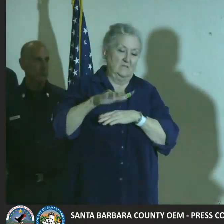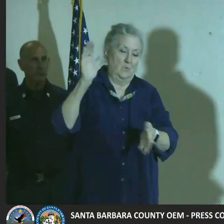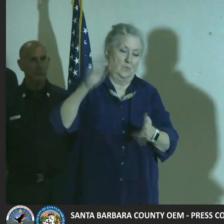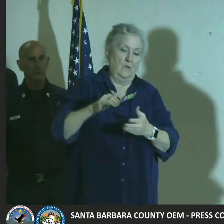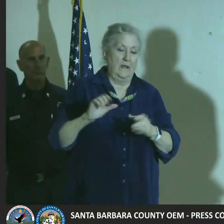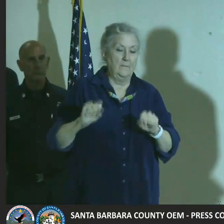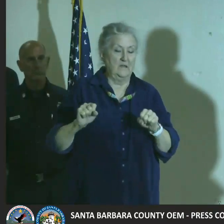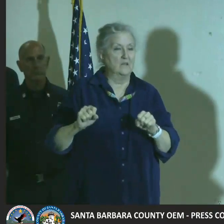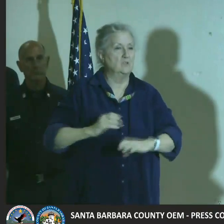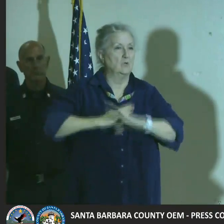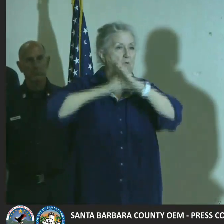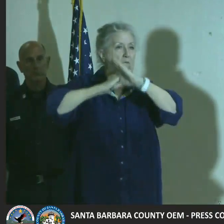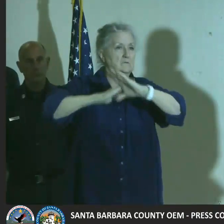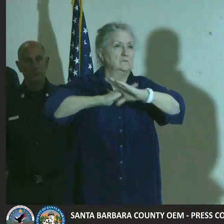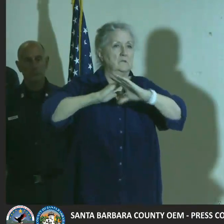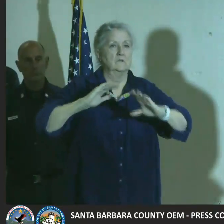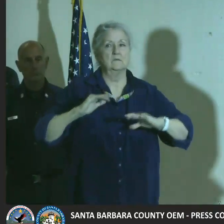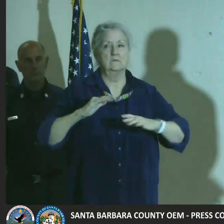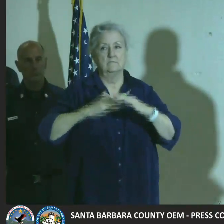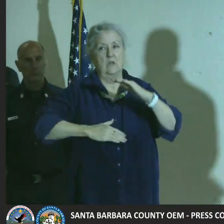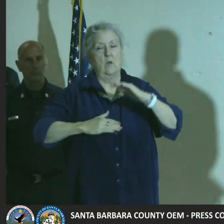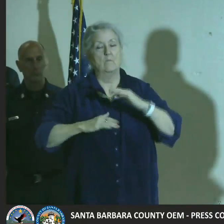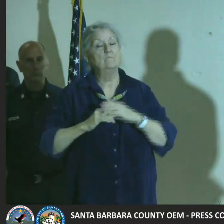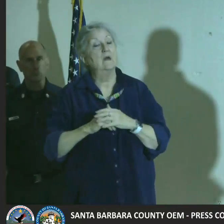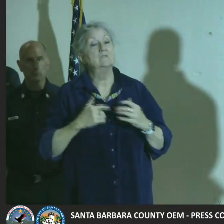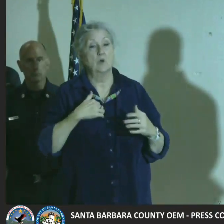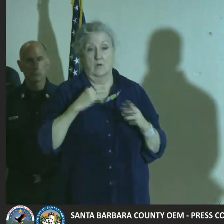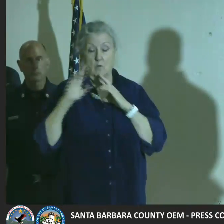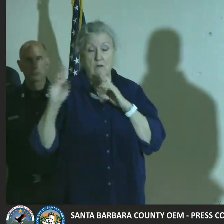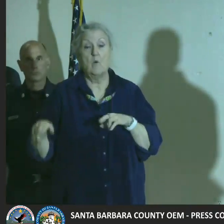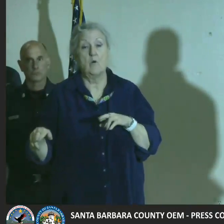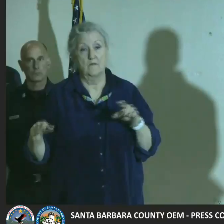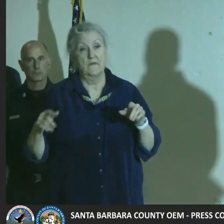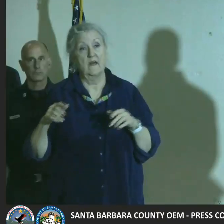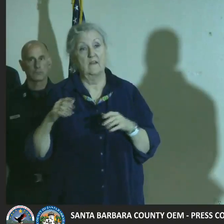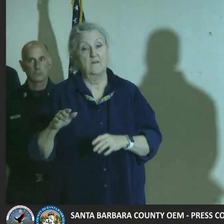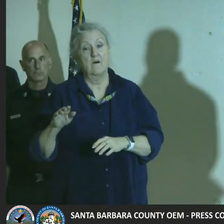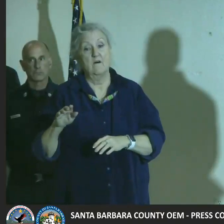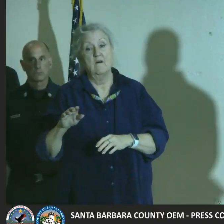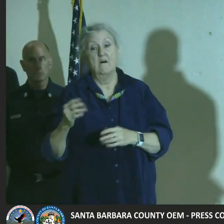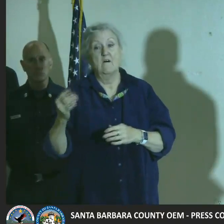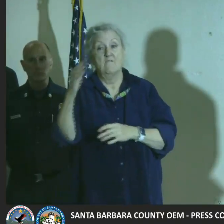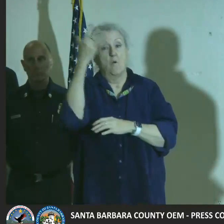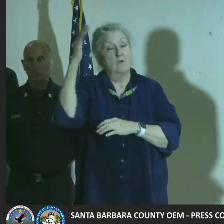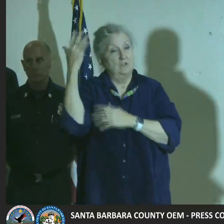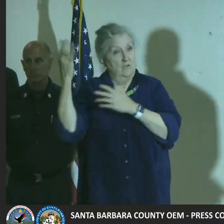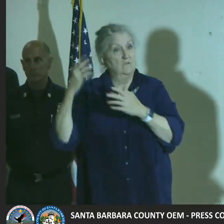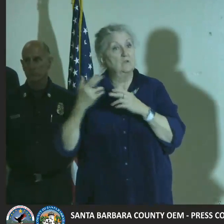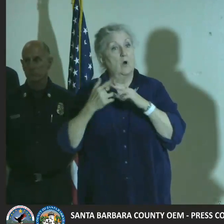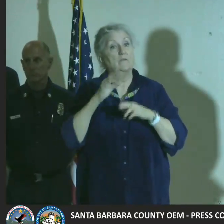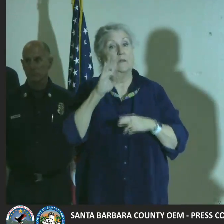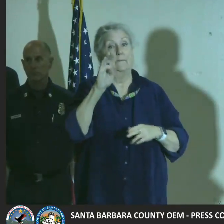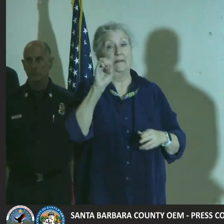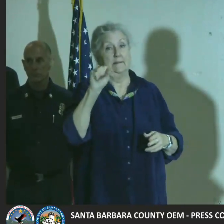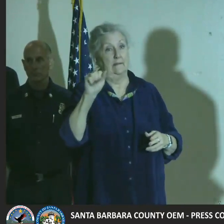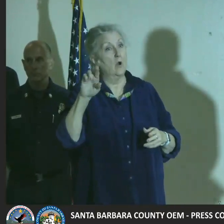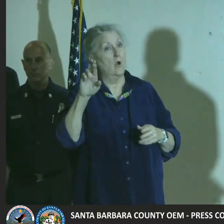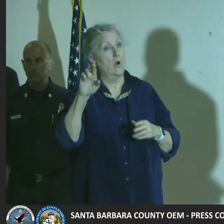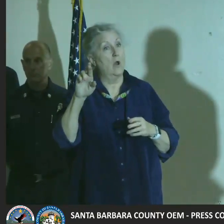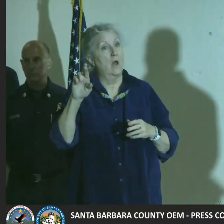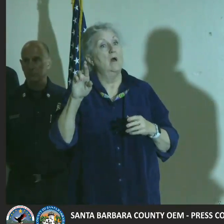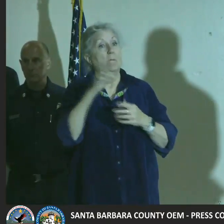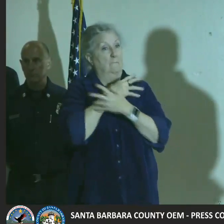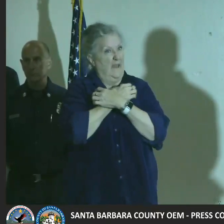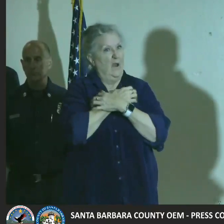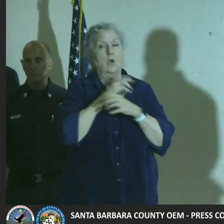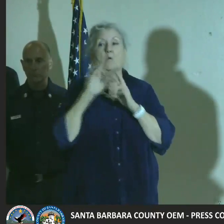back the mountain. So there is a report that the Forest Service did called the Bear Report, and it's available on our website as well as theirs,